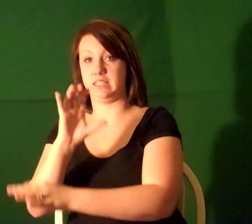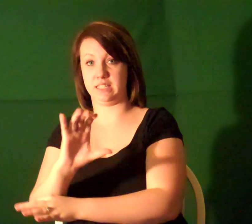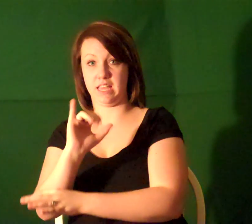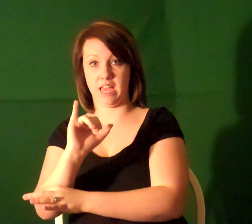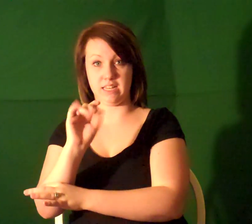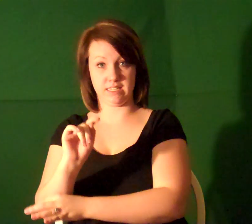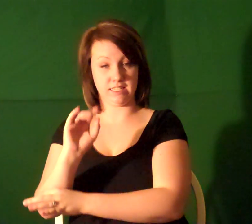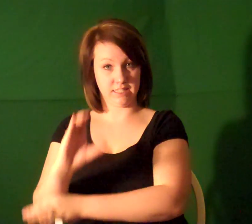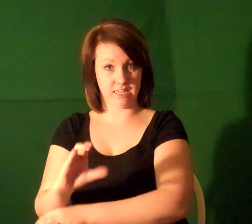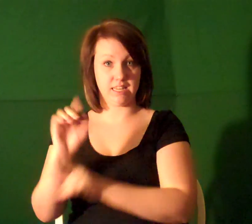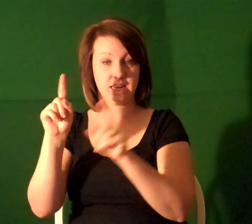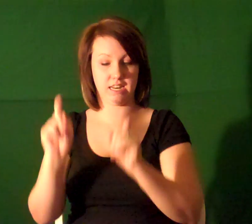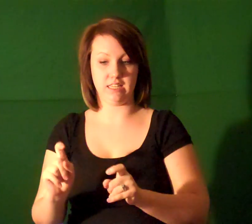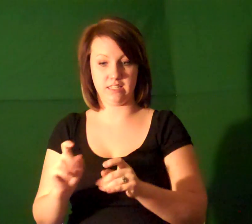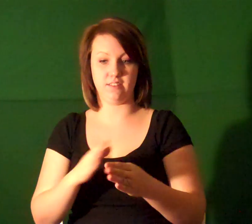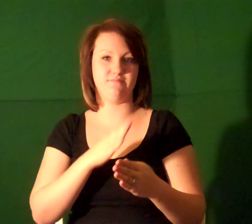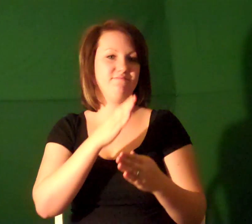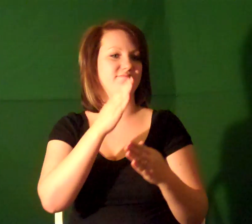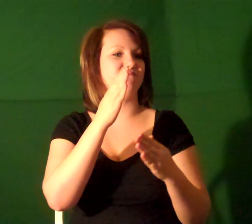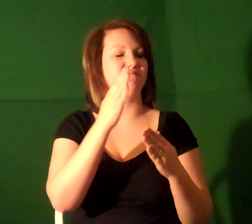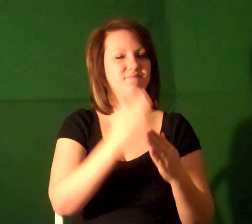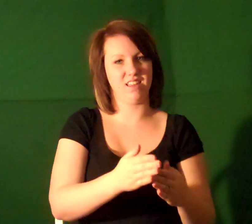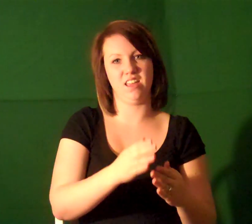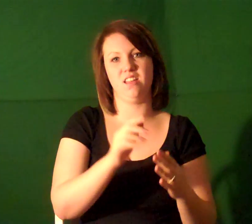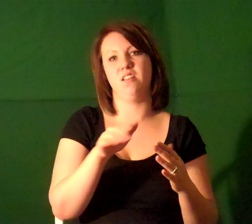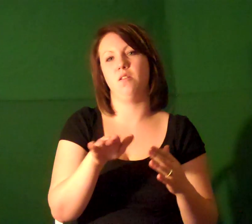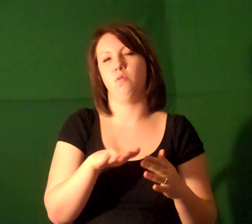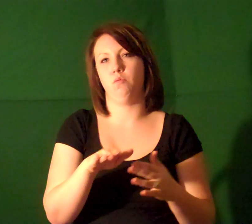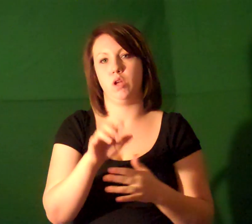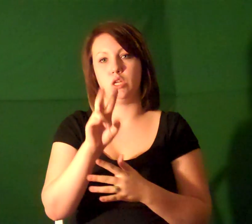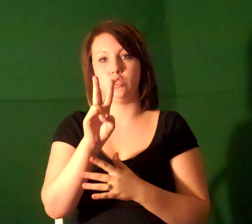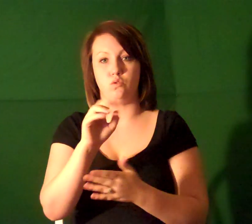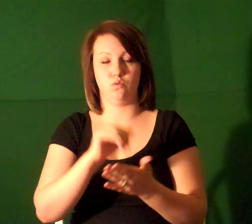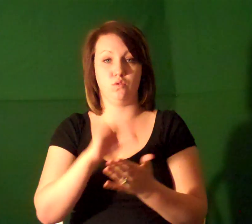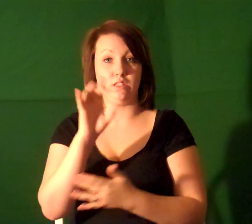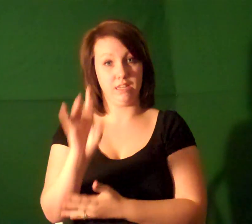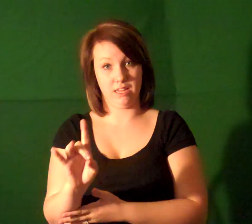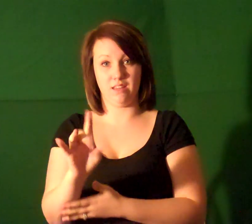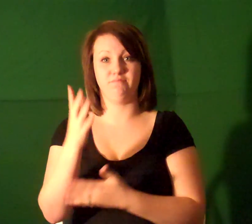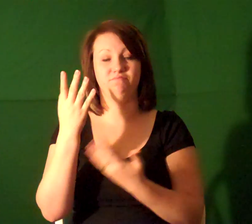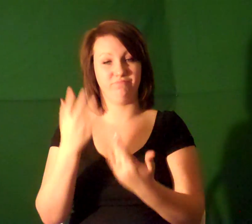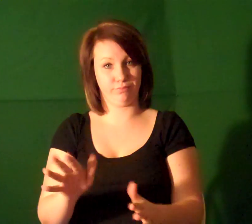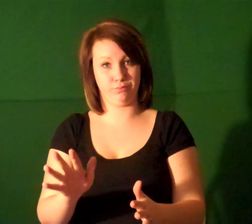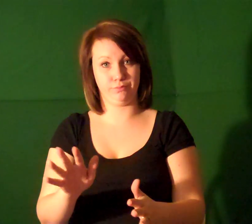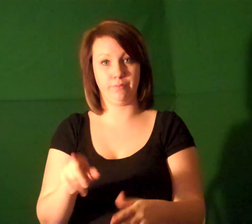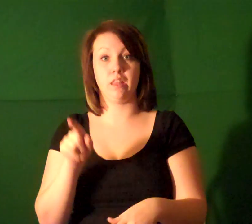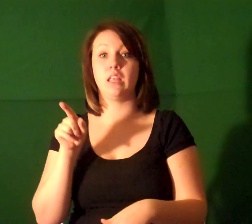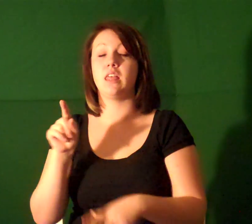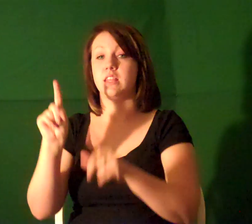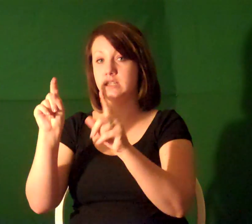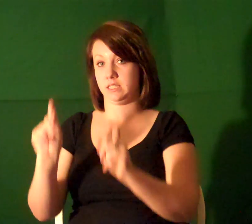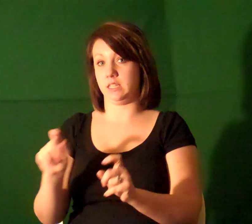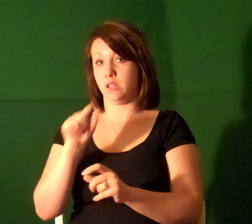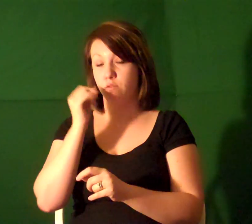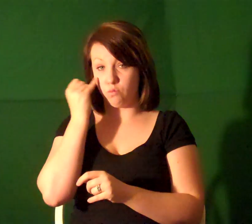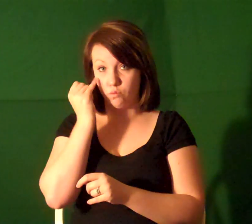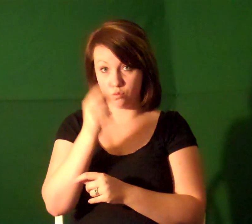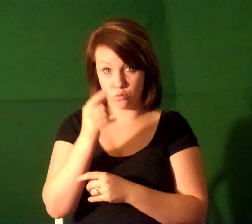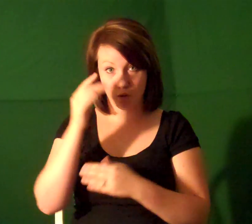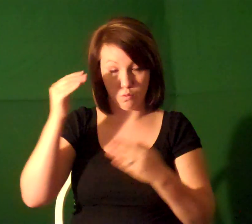end in 2008. So this is the test that if you are a new interpreter, you're likely to